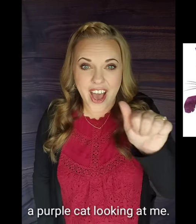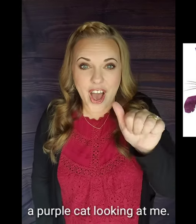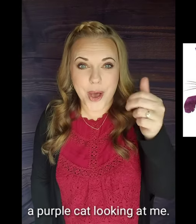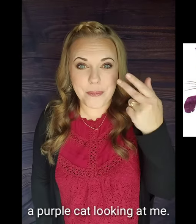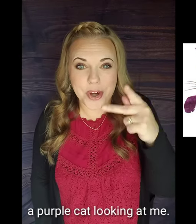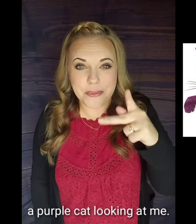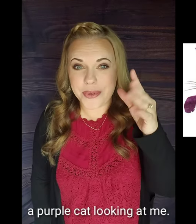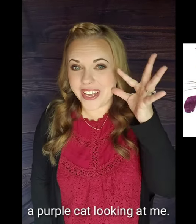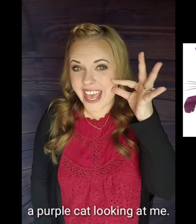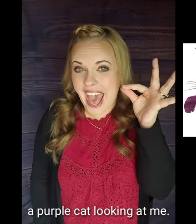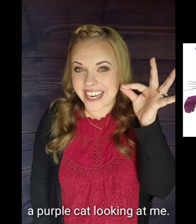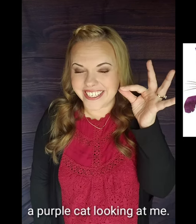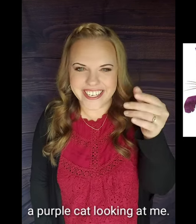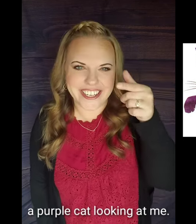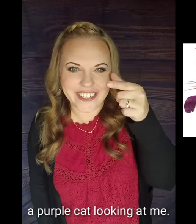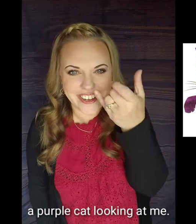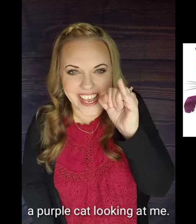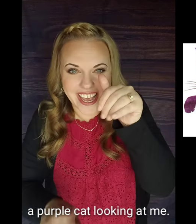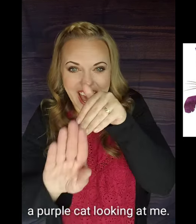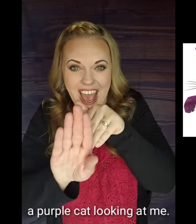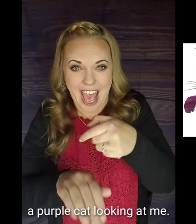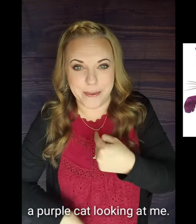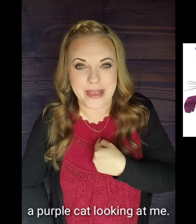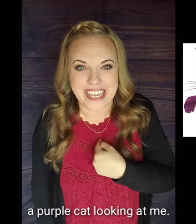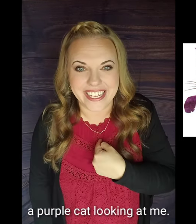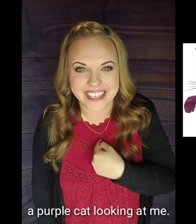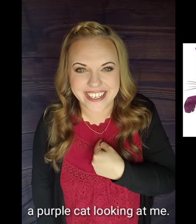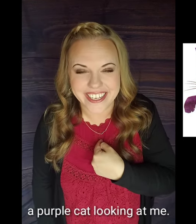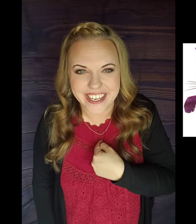a purple cat looking at me.